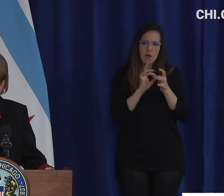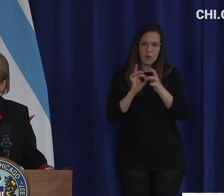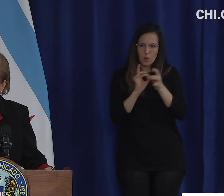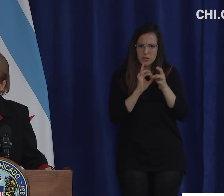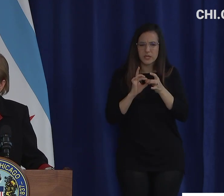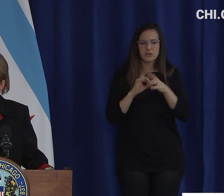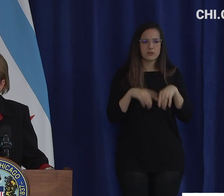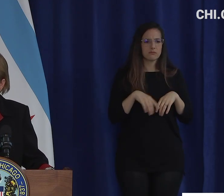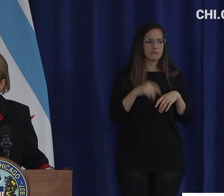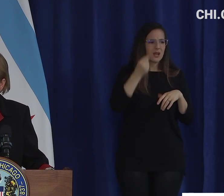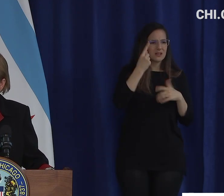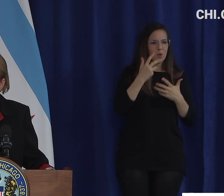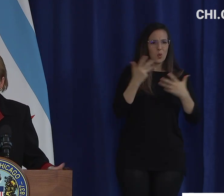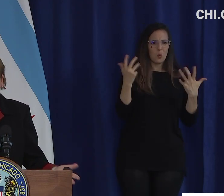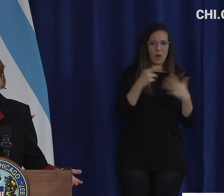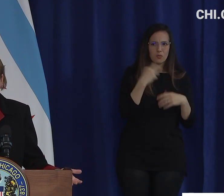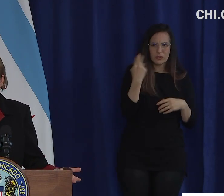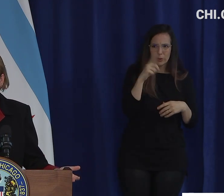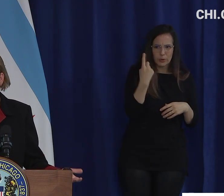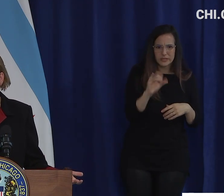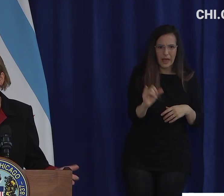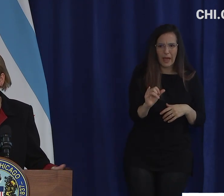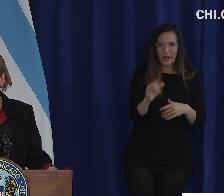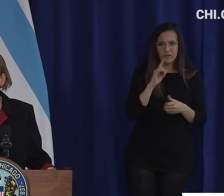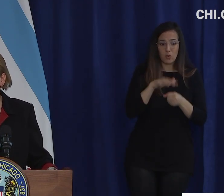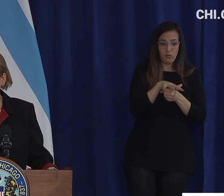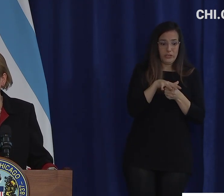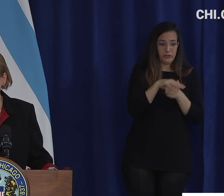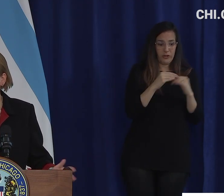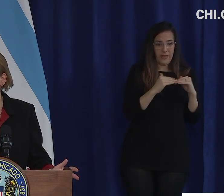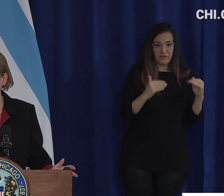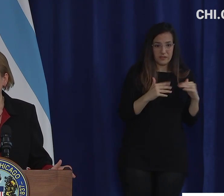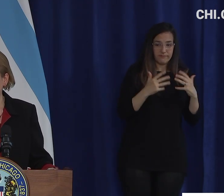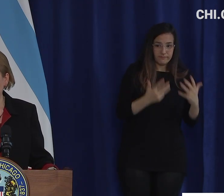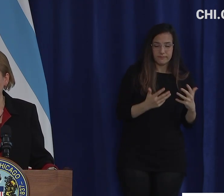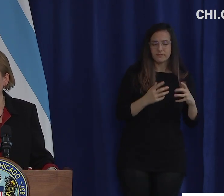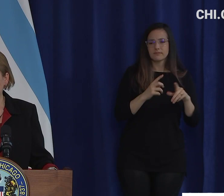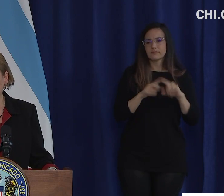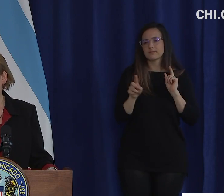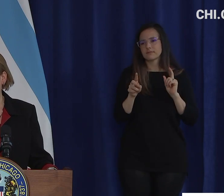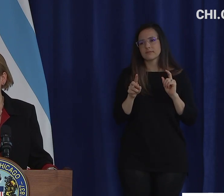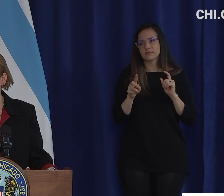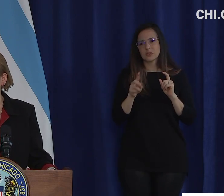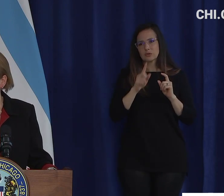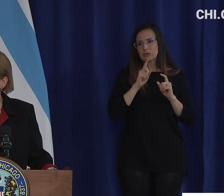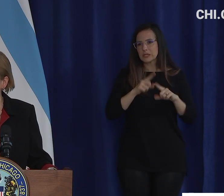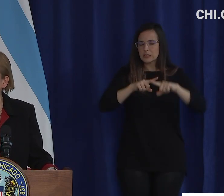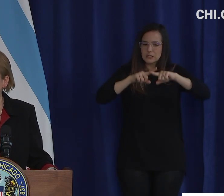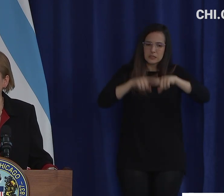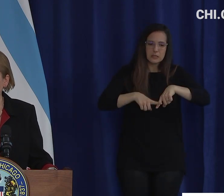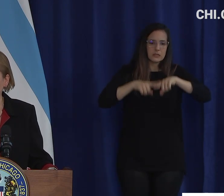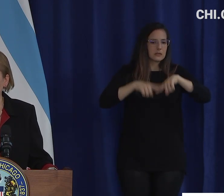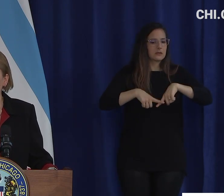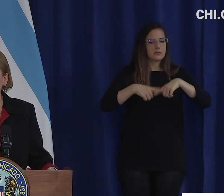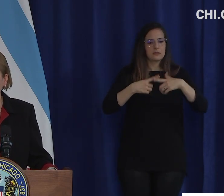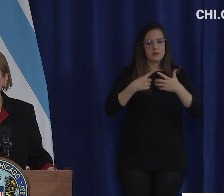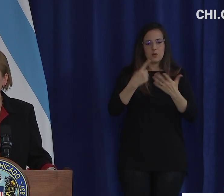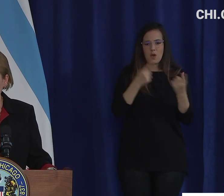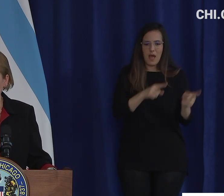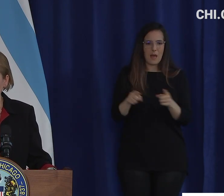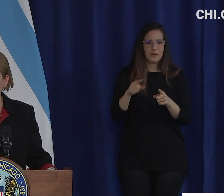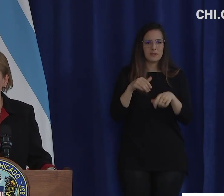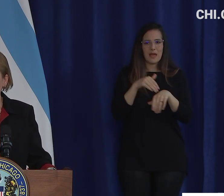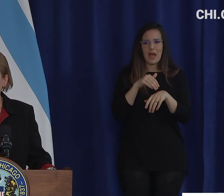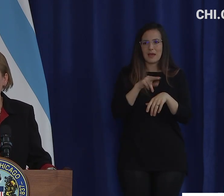what risk looks like at a regional level. But I think that, so much of this depends on what happens at the national political scene. My